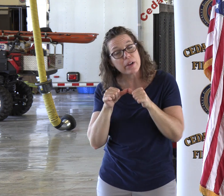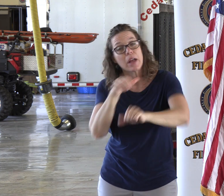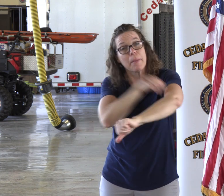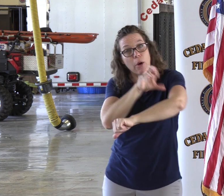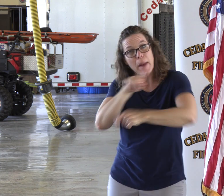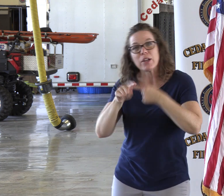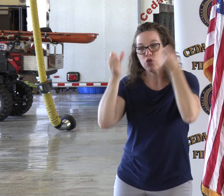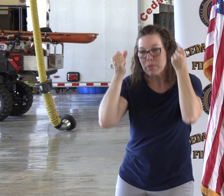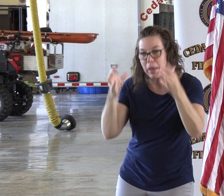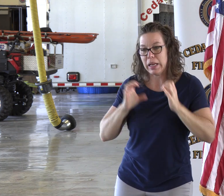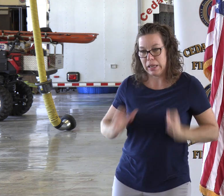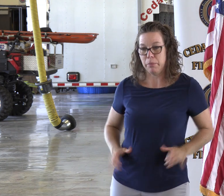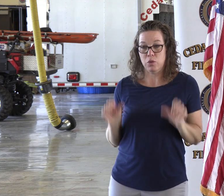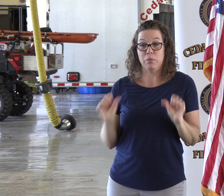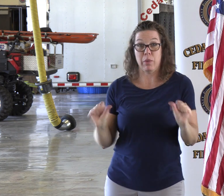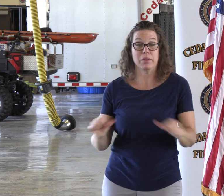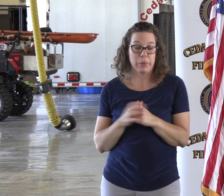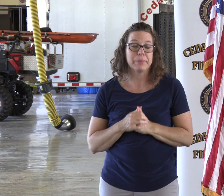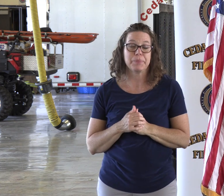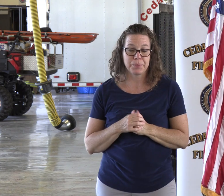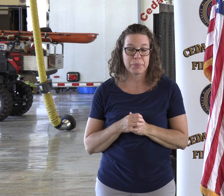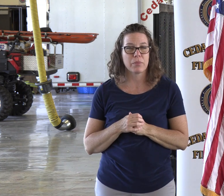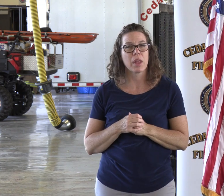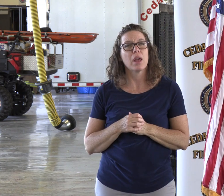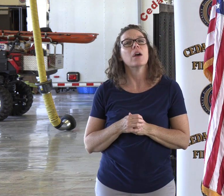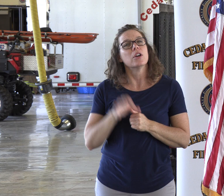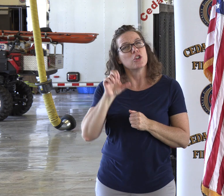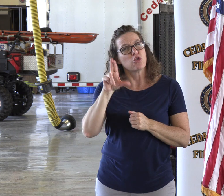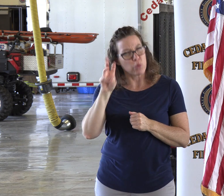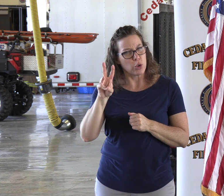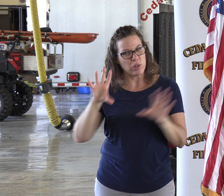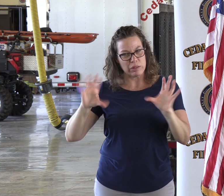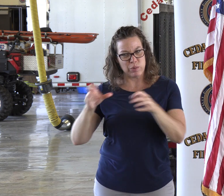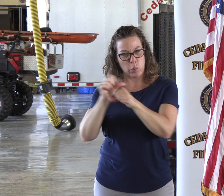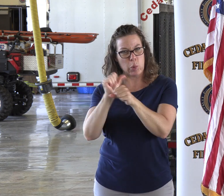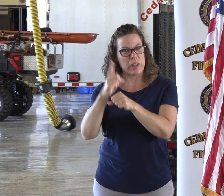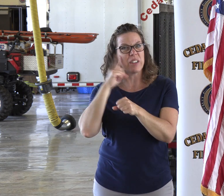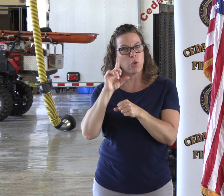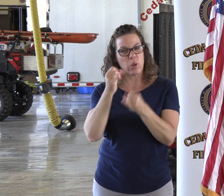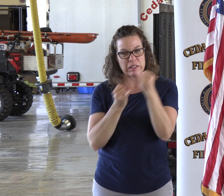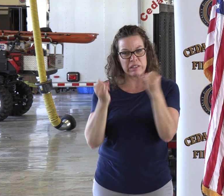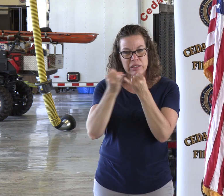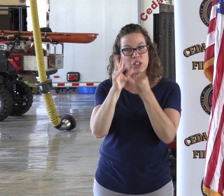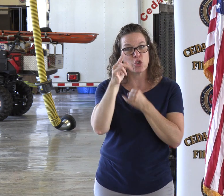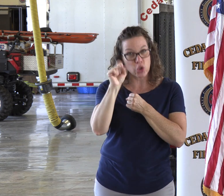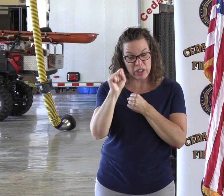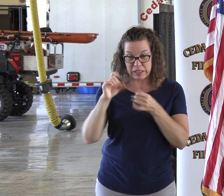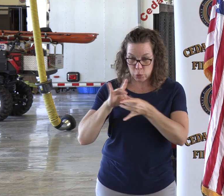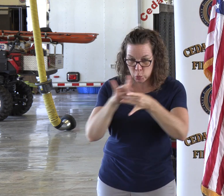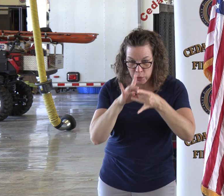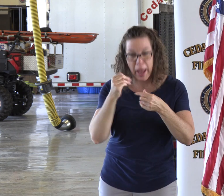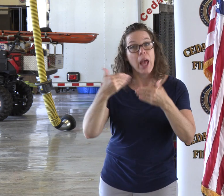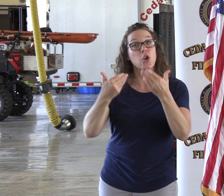to the greatest number of customers possible. As crews were working to rebuild our circuits, they were also starting to raise power poles and install